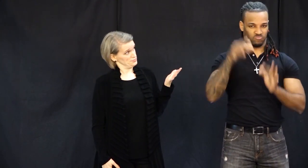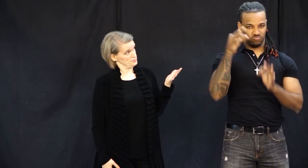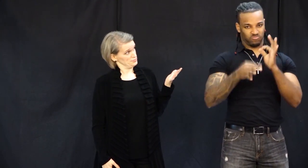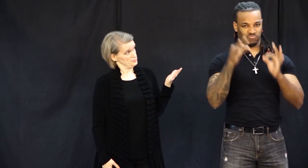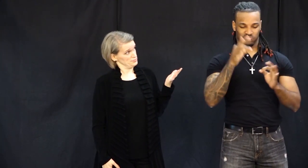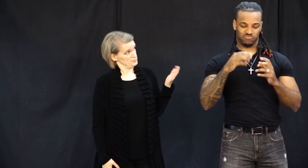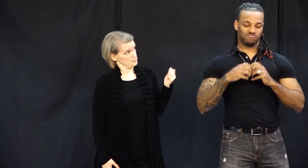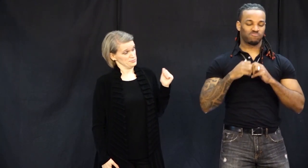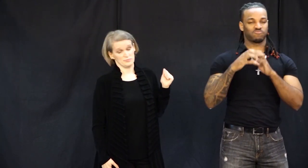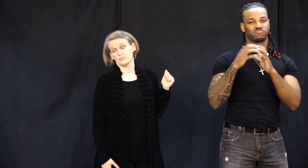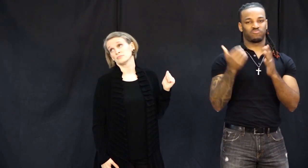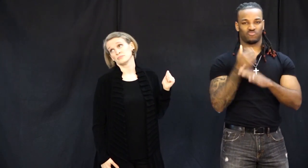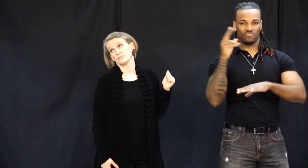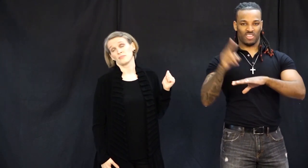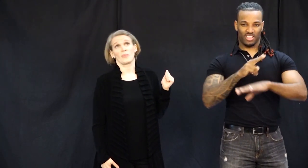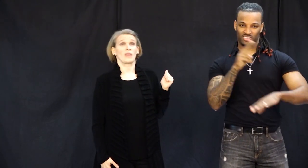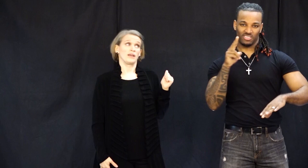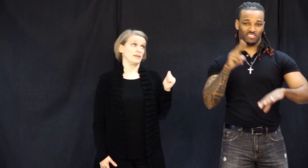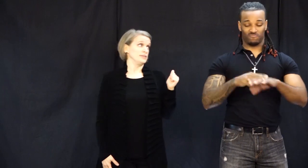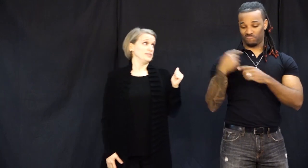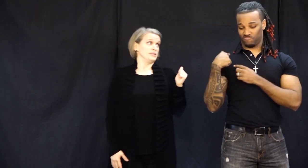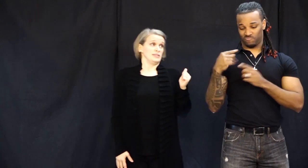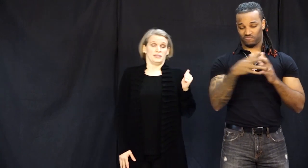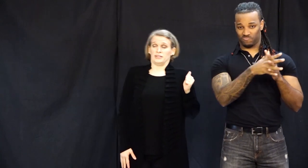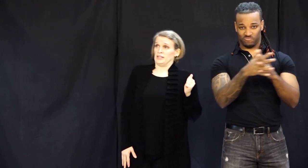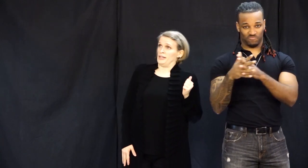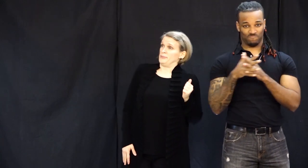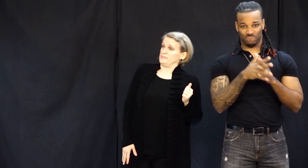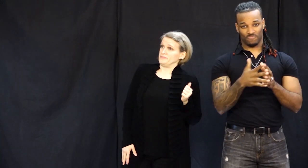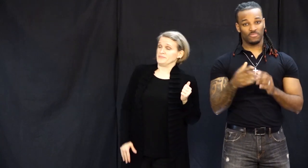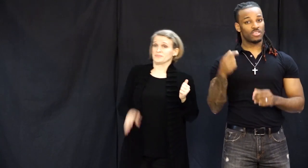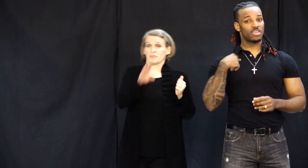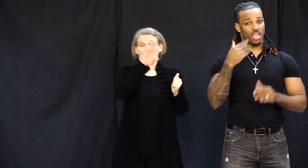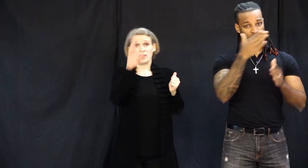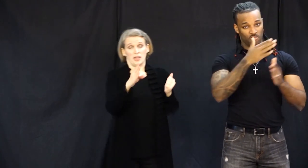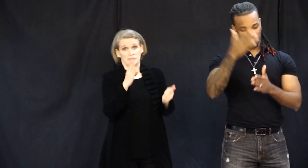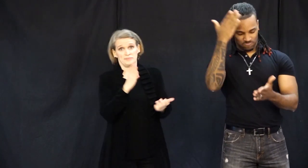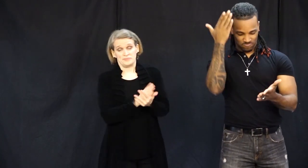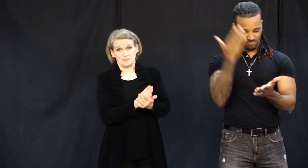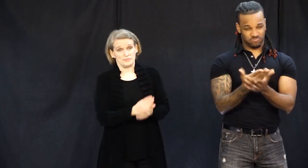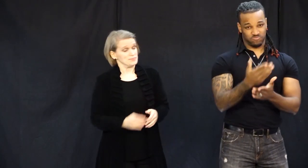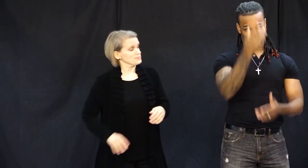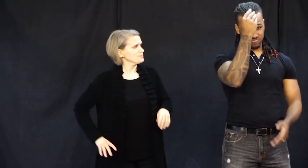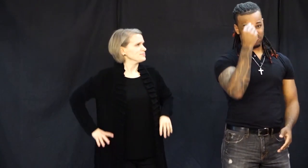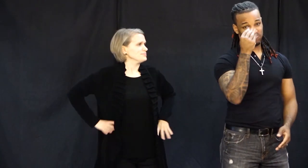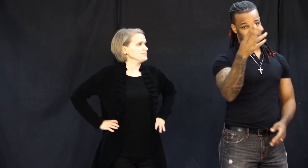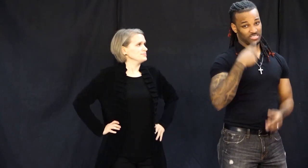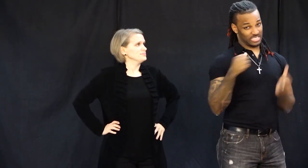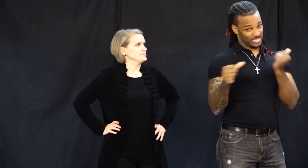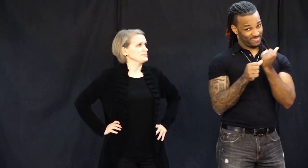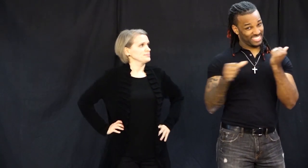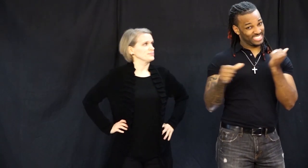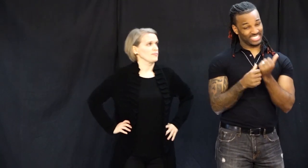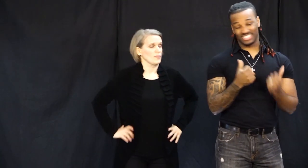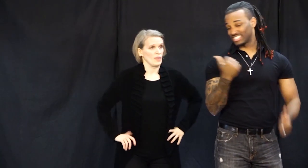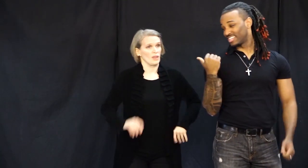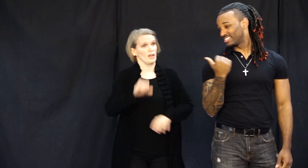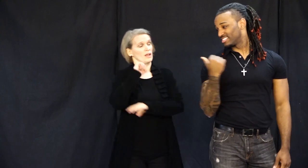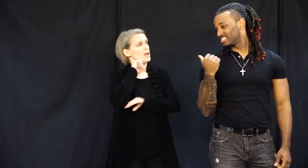murder trial of our brand new nation, the liberty behind deliberation. I intend to prove beyond the shadow of a doubt with my assistant counsel.